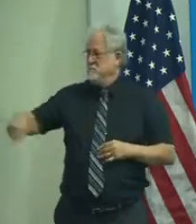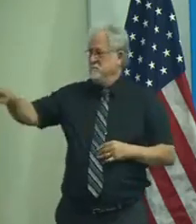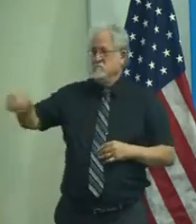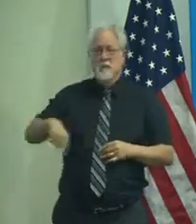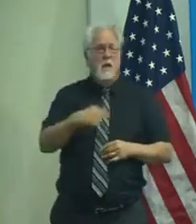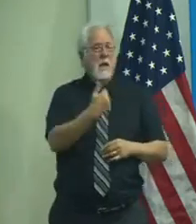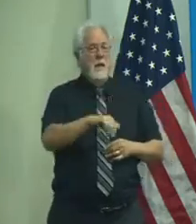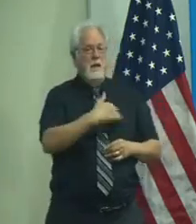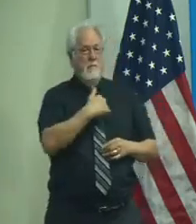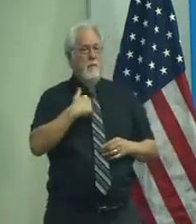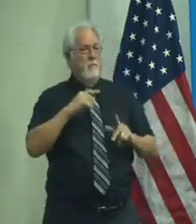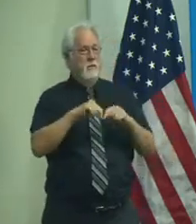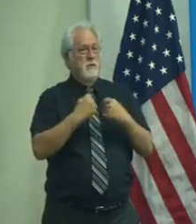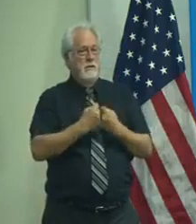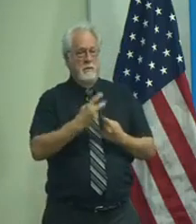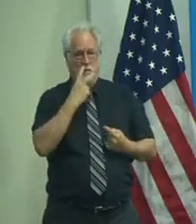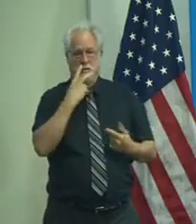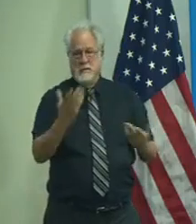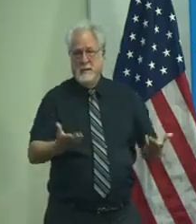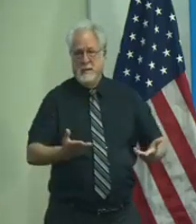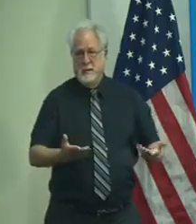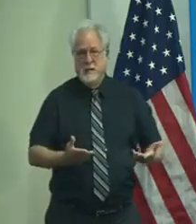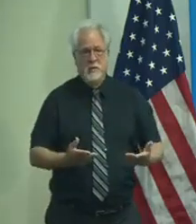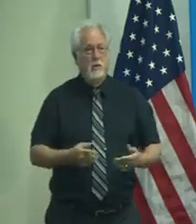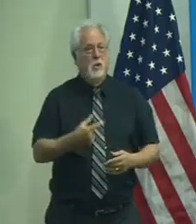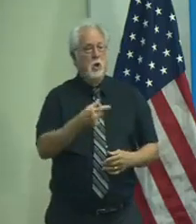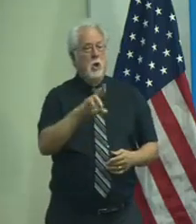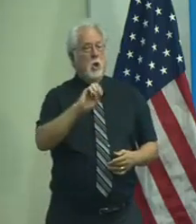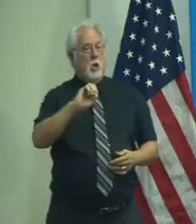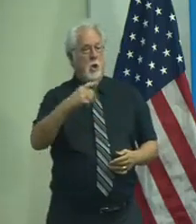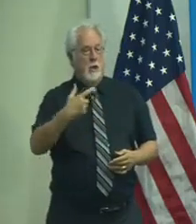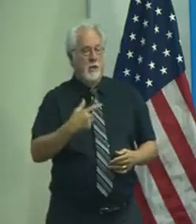to the members of the team that you see assembled before you. Greg?